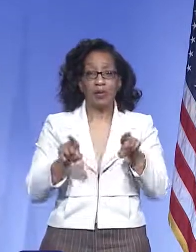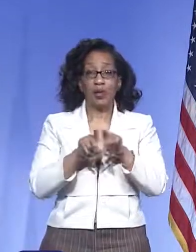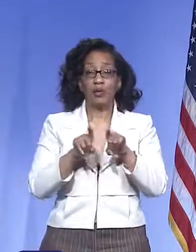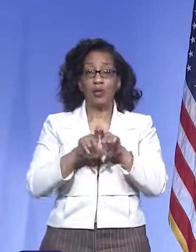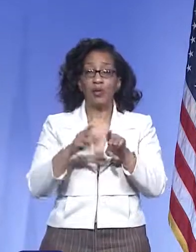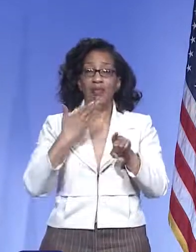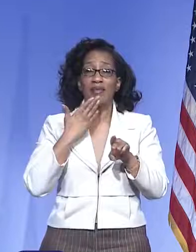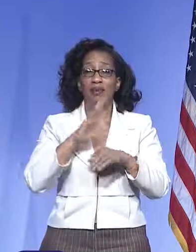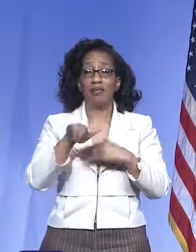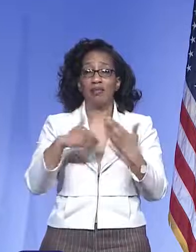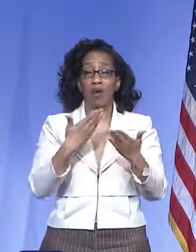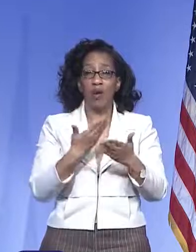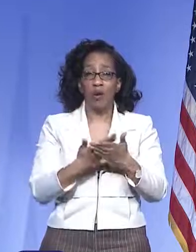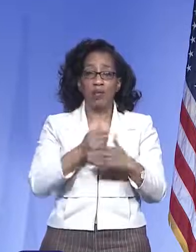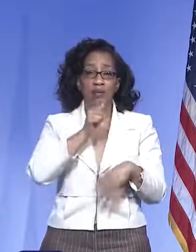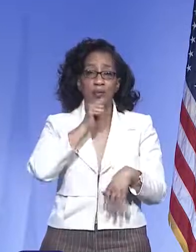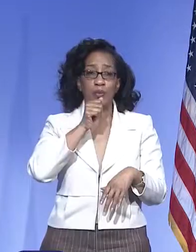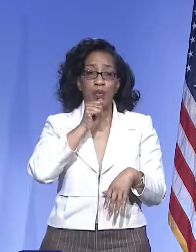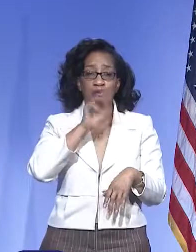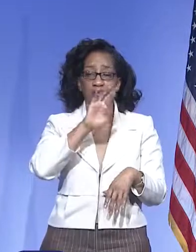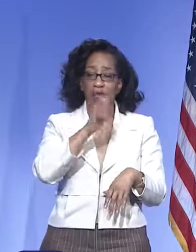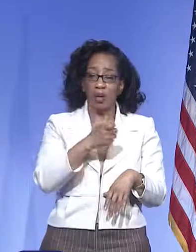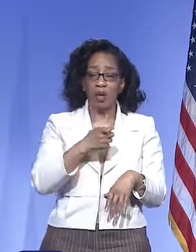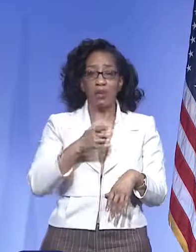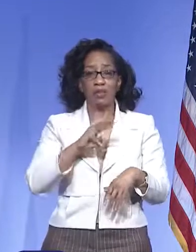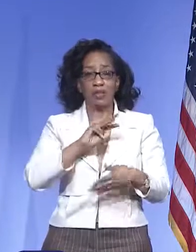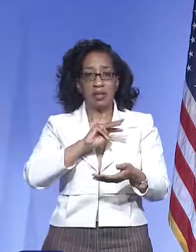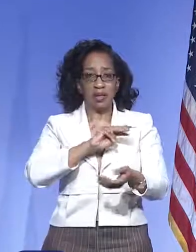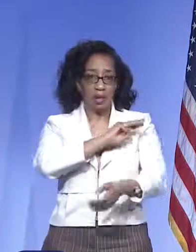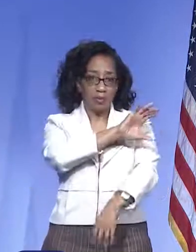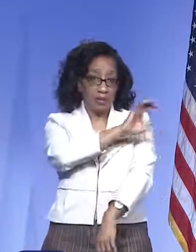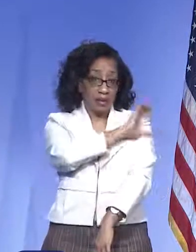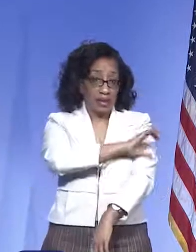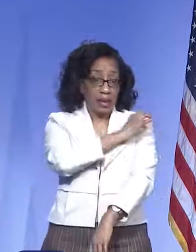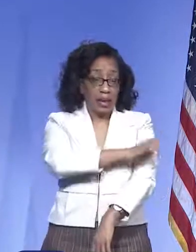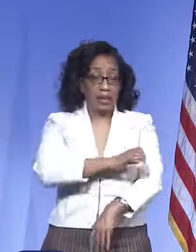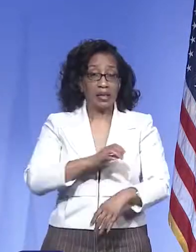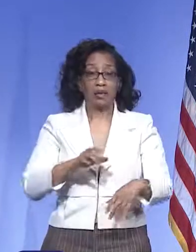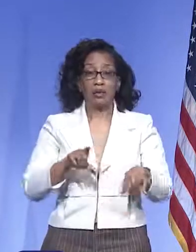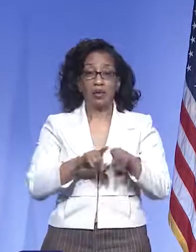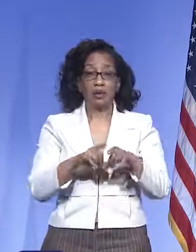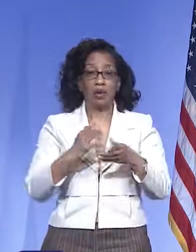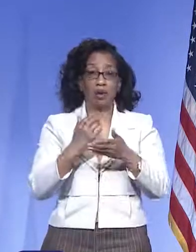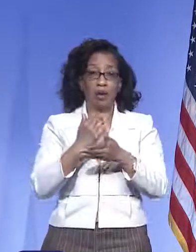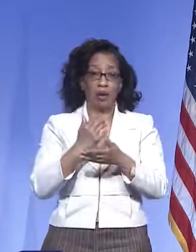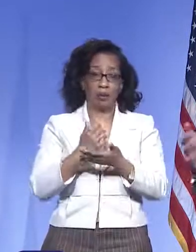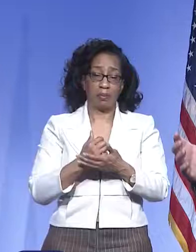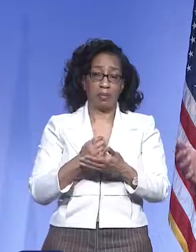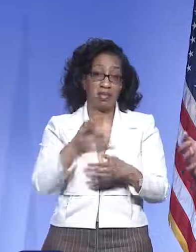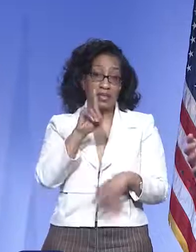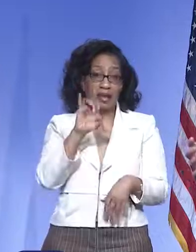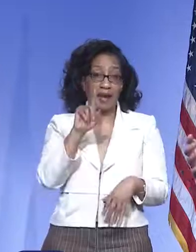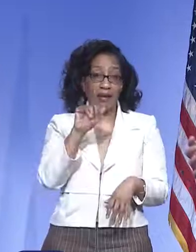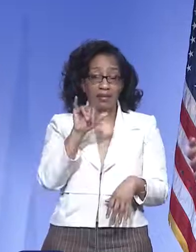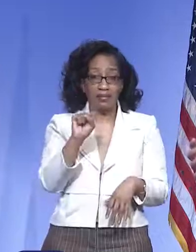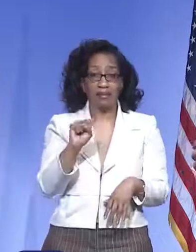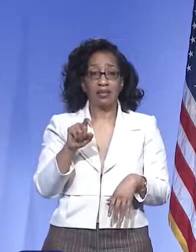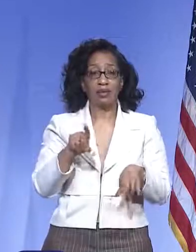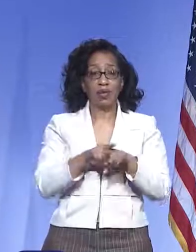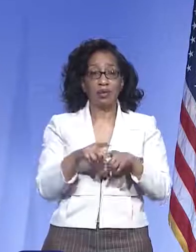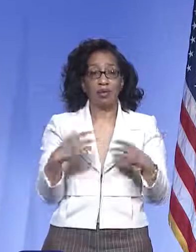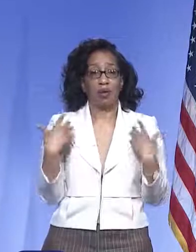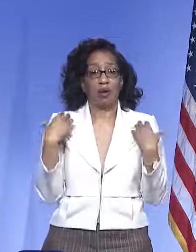private pharmacies, the medical clinics, the dialysis clinics, our healthcare partners who are doing their part to really